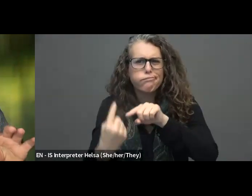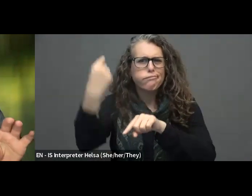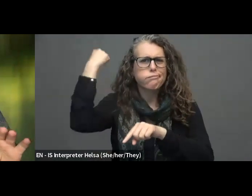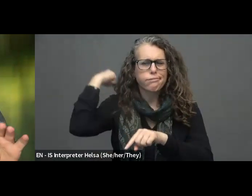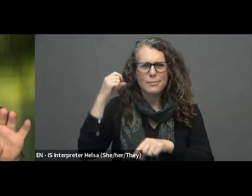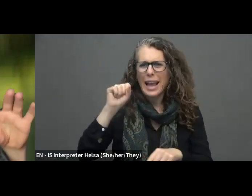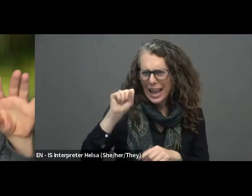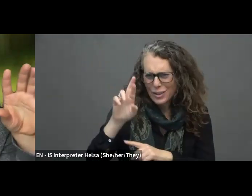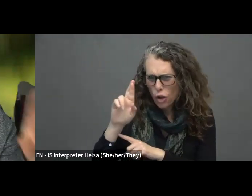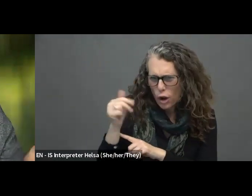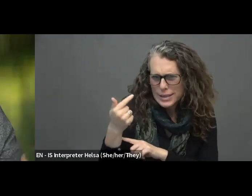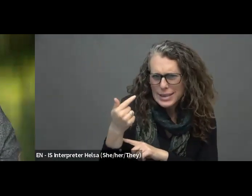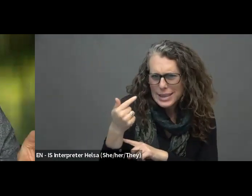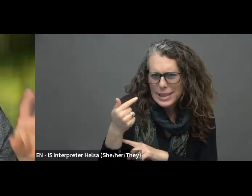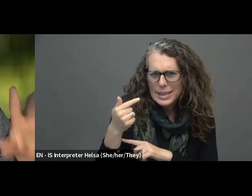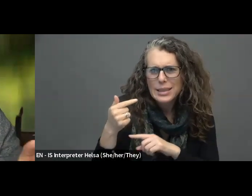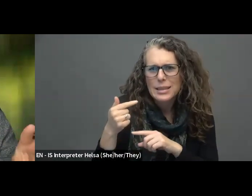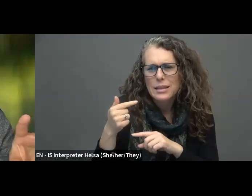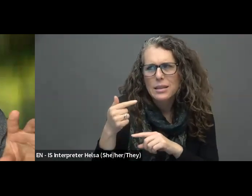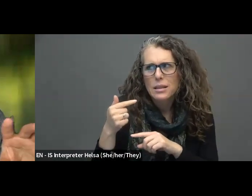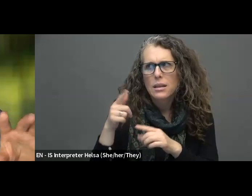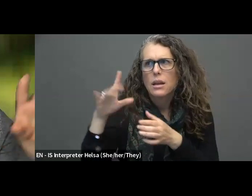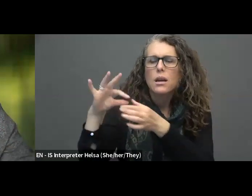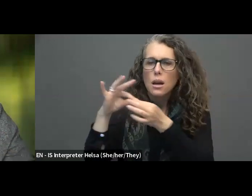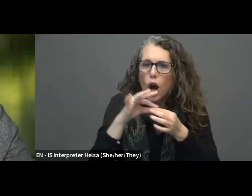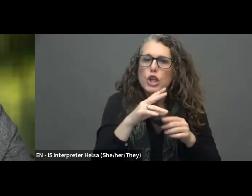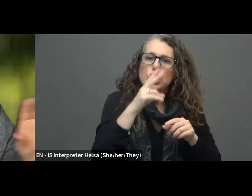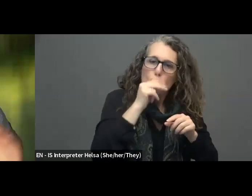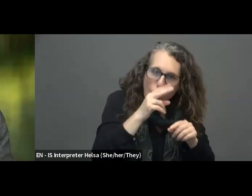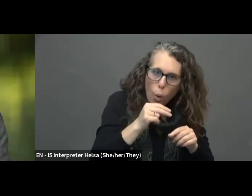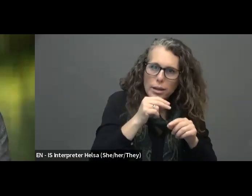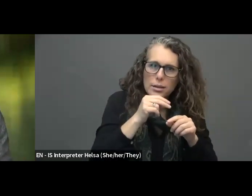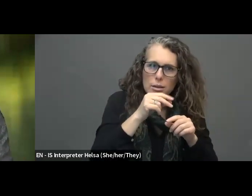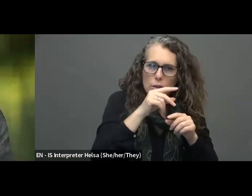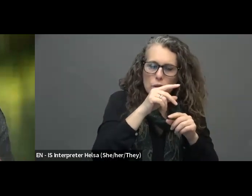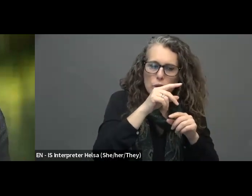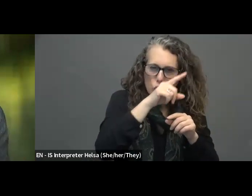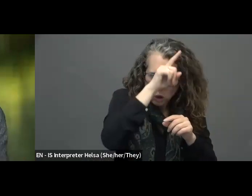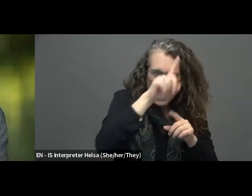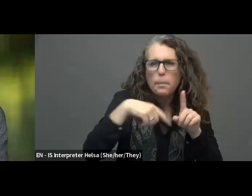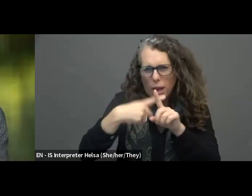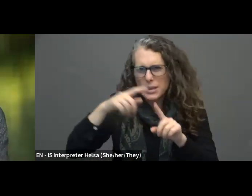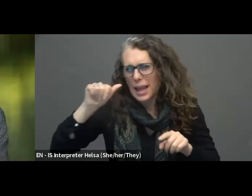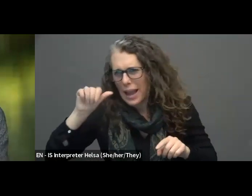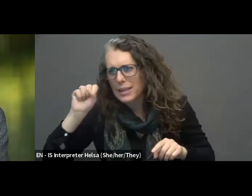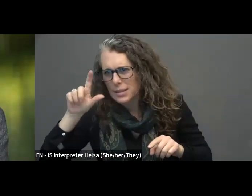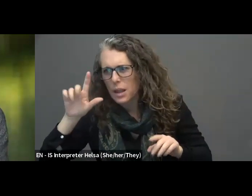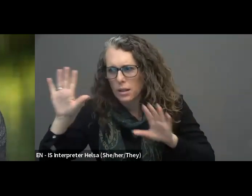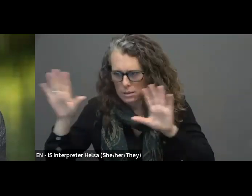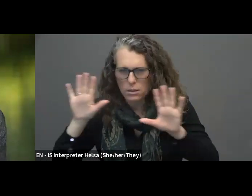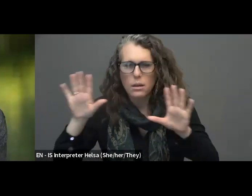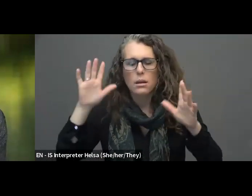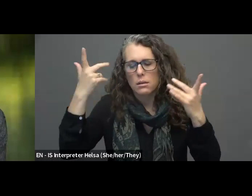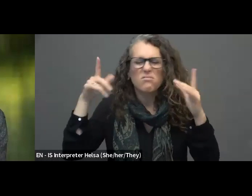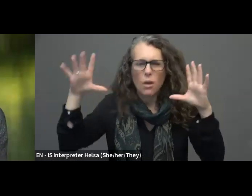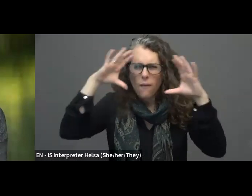was mostly based on the German version, DGS version, and American version, focusing at deaf